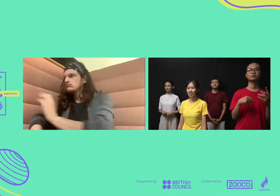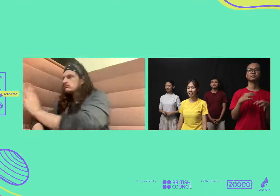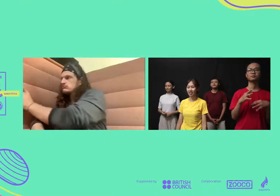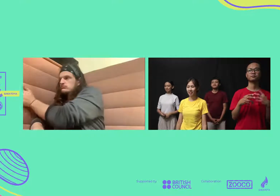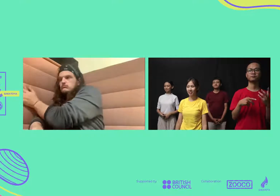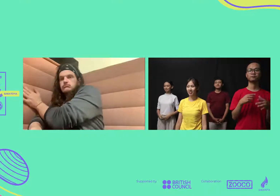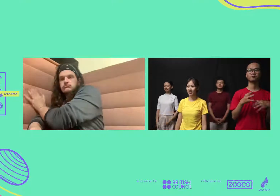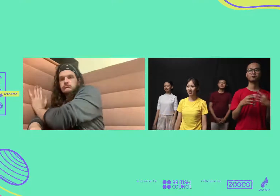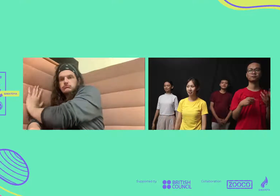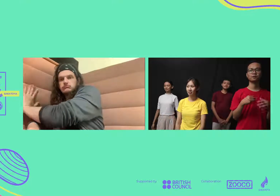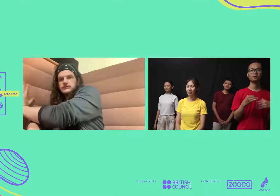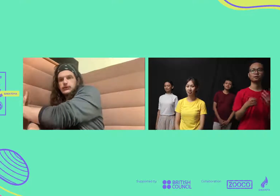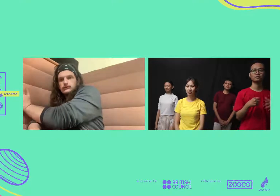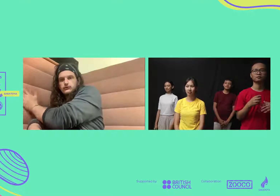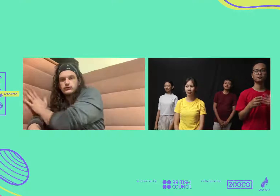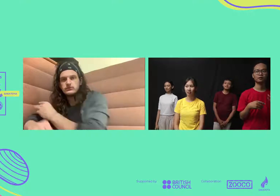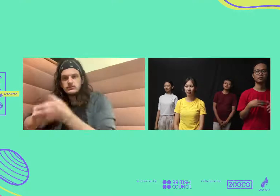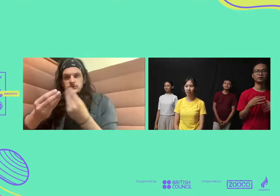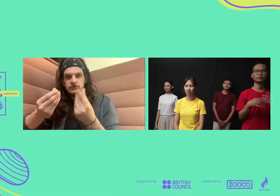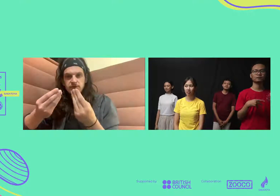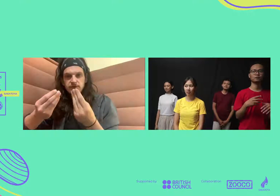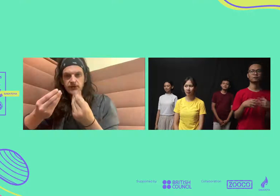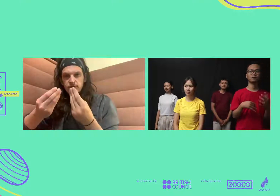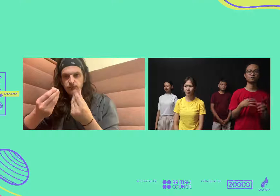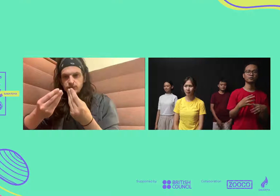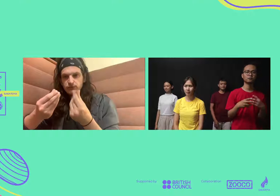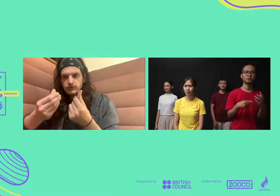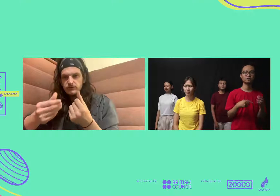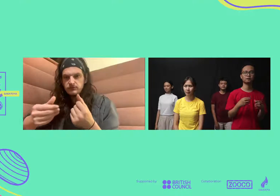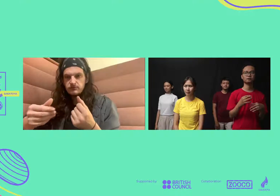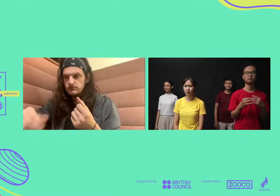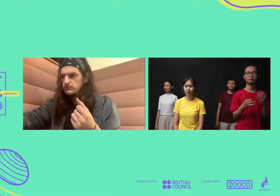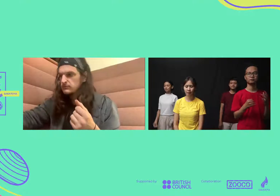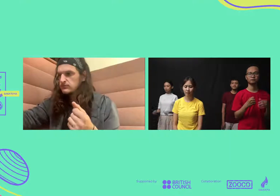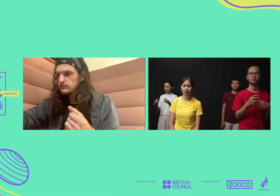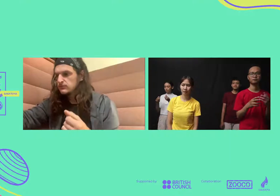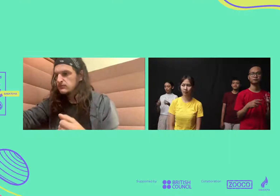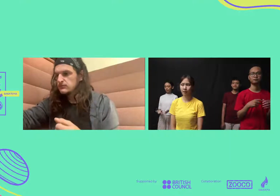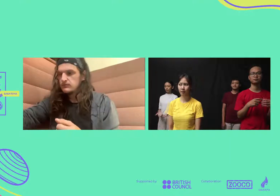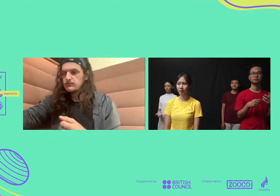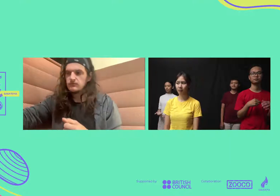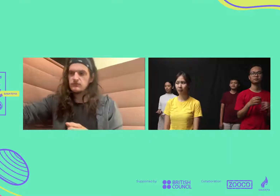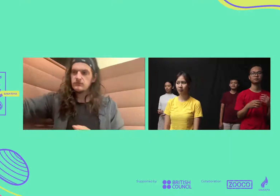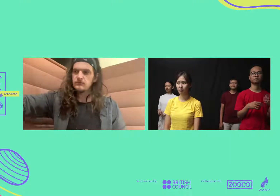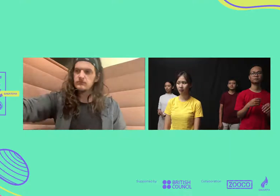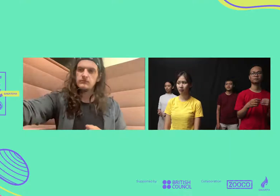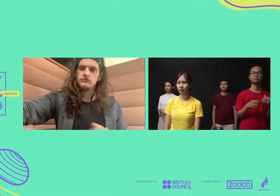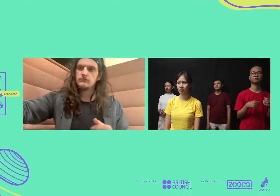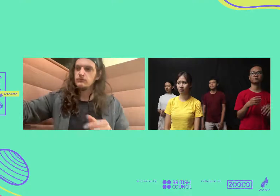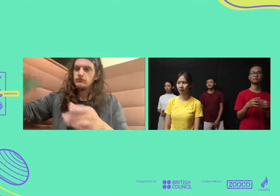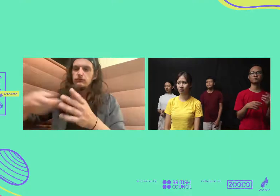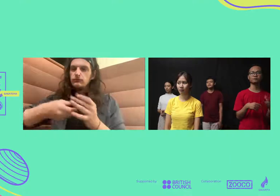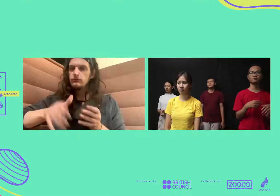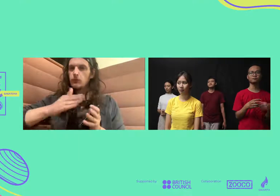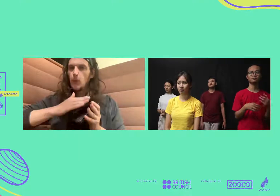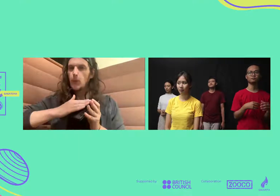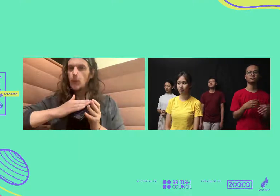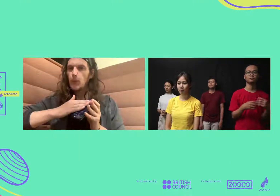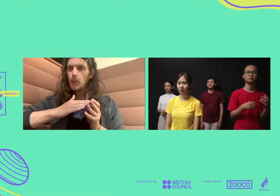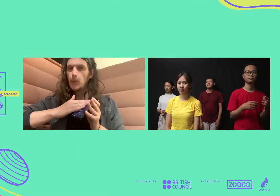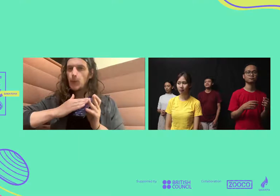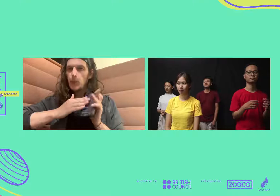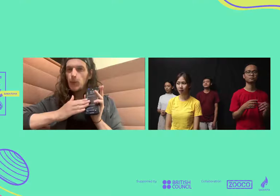So I want to talk a little bit about texture now. So the texture of an